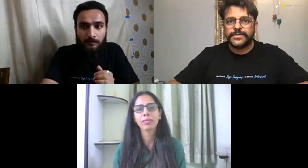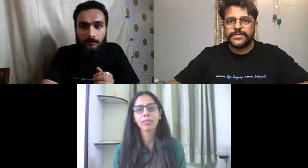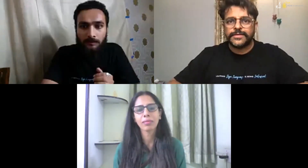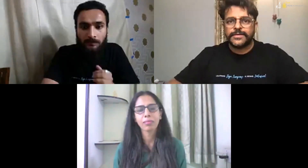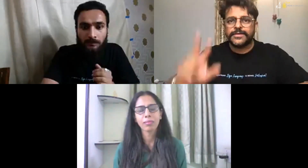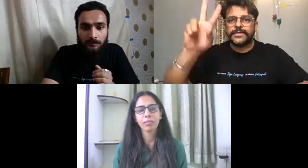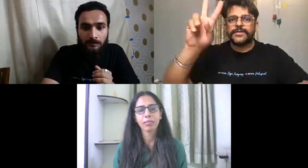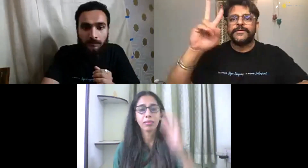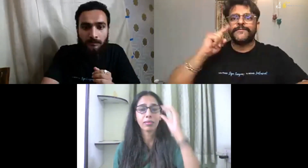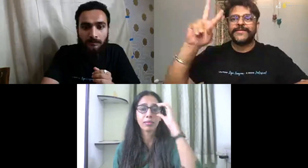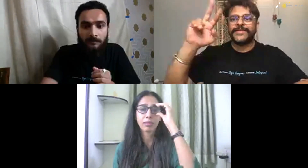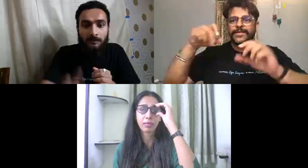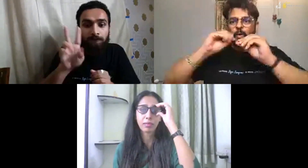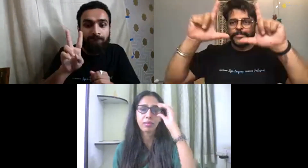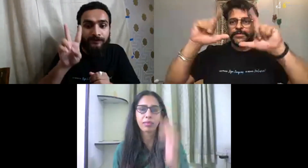Is he here?